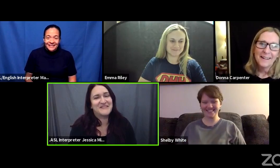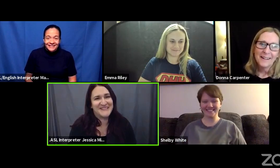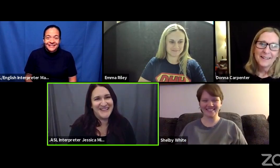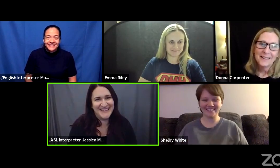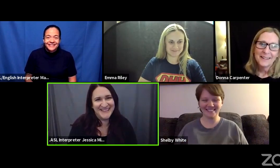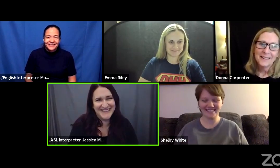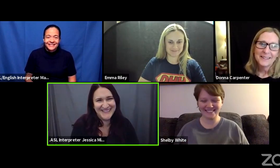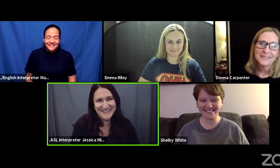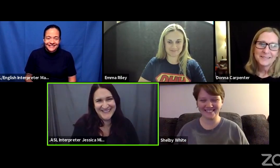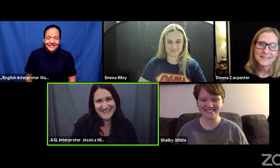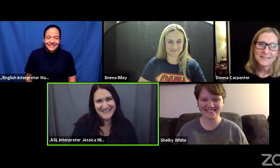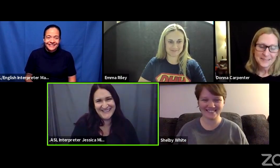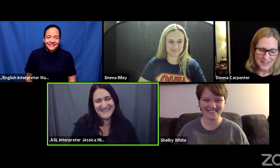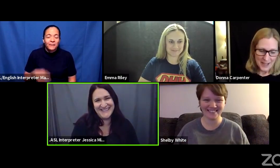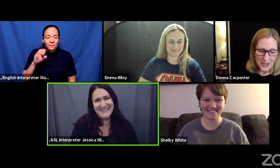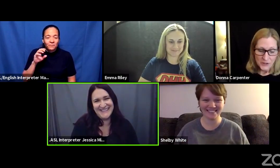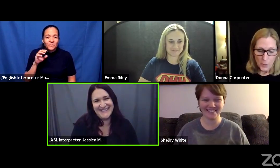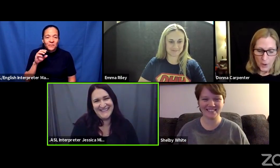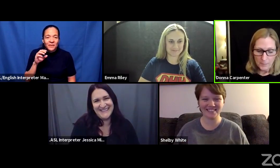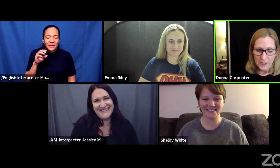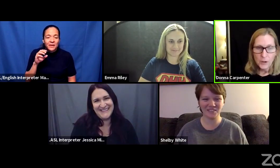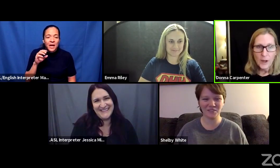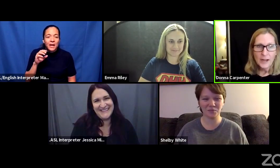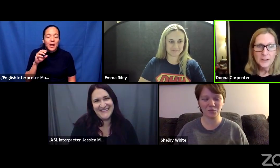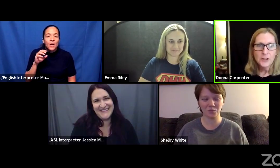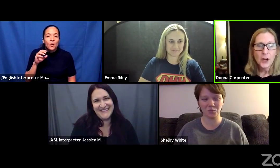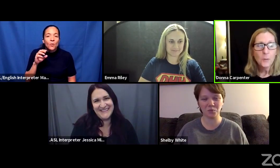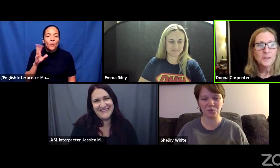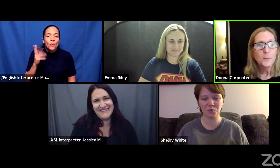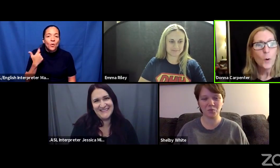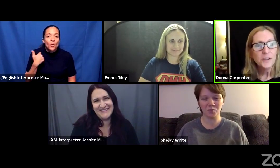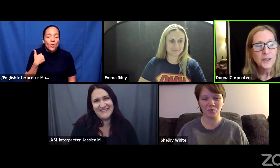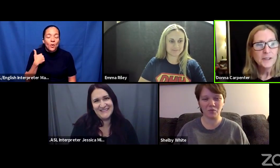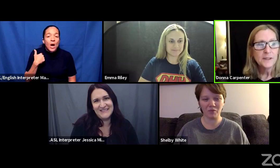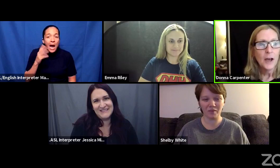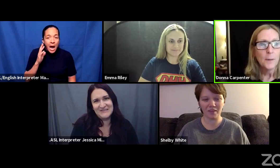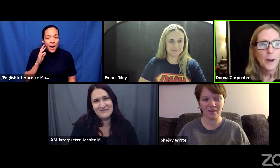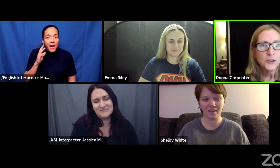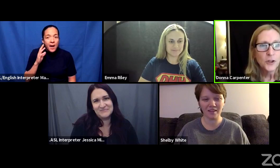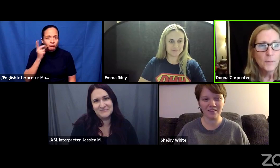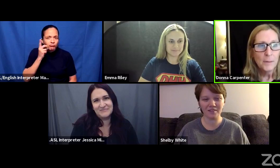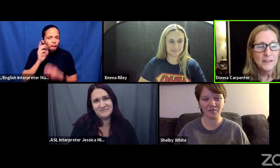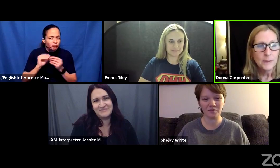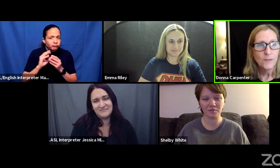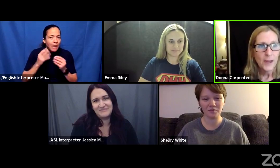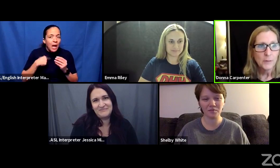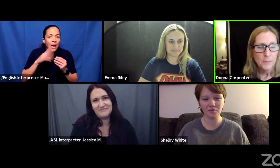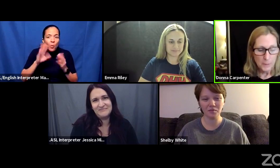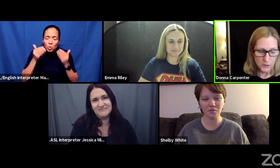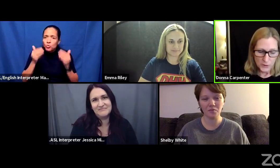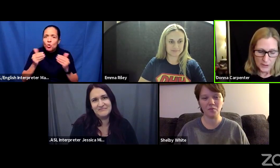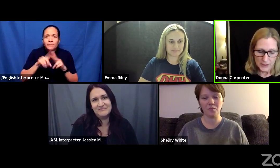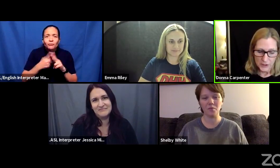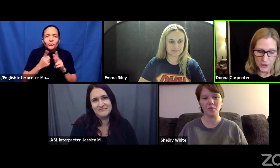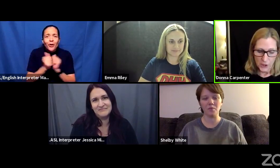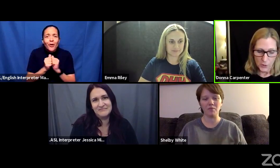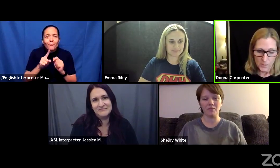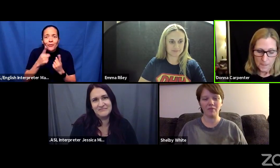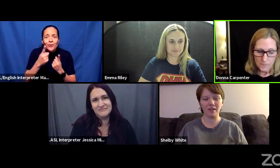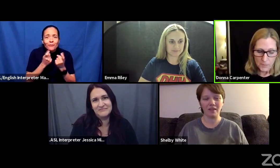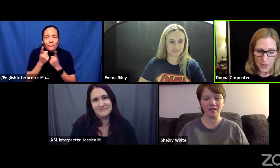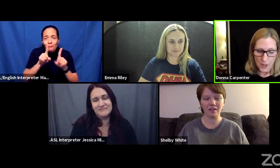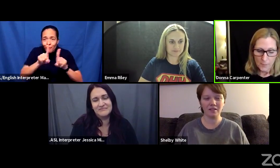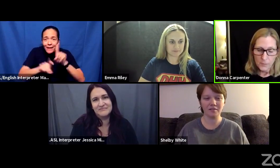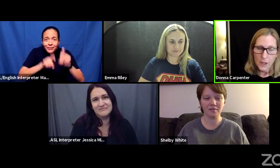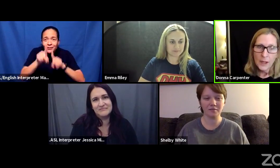Yeah, we'd have to Oh. wait. So I'm going to go ahead and start with some questions. I'm sure maybe some family members would like to